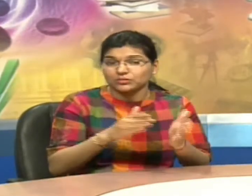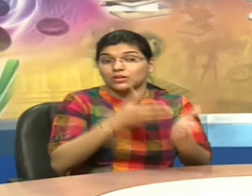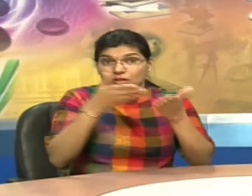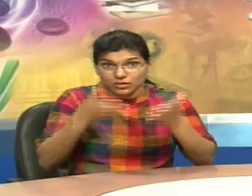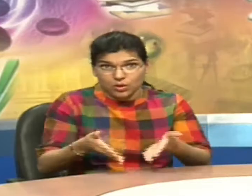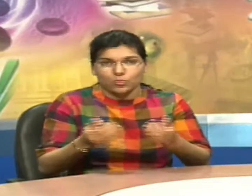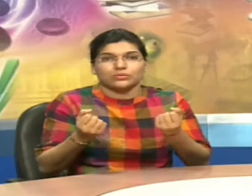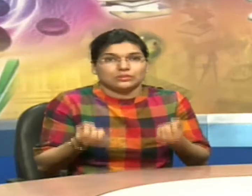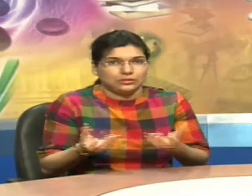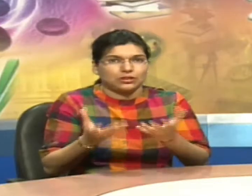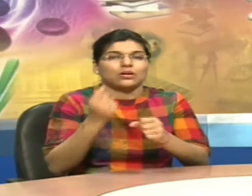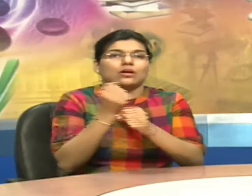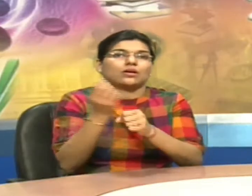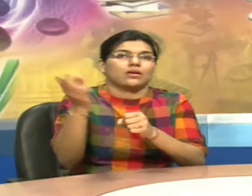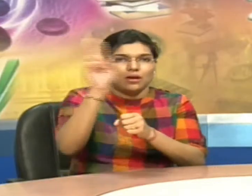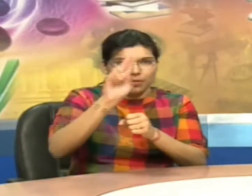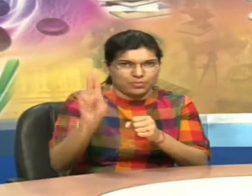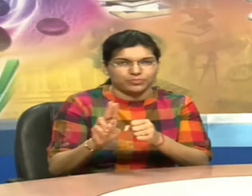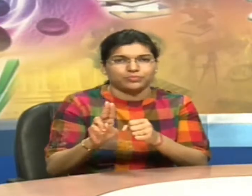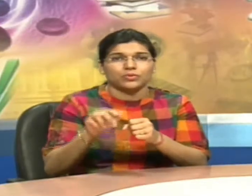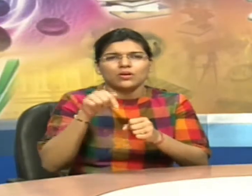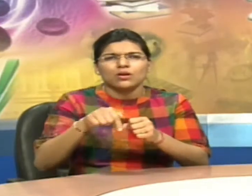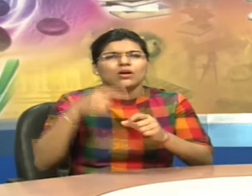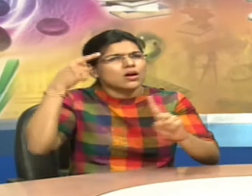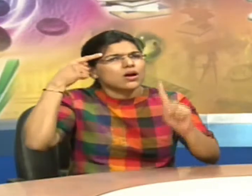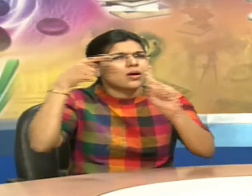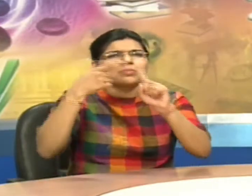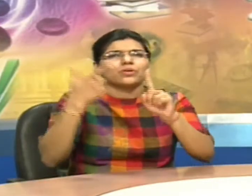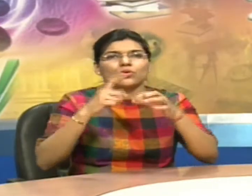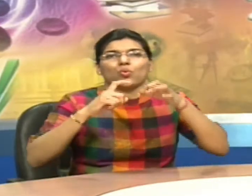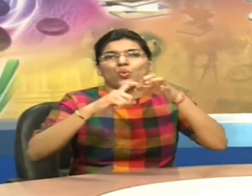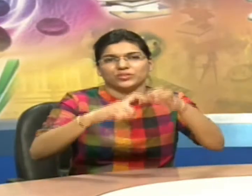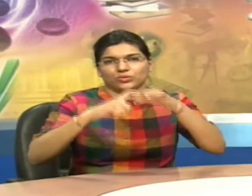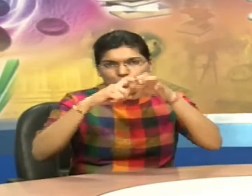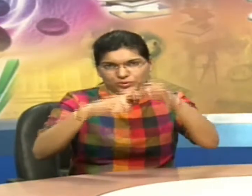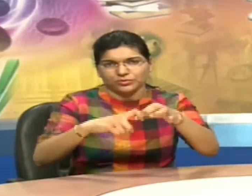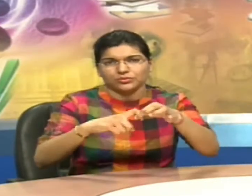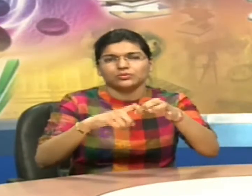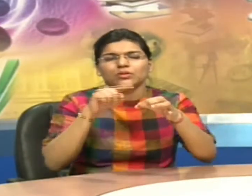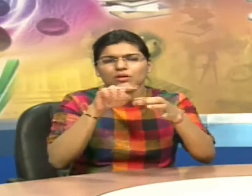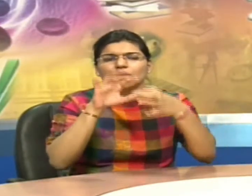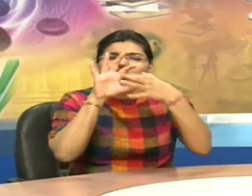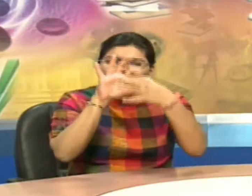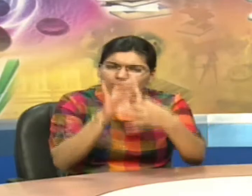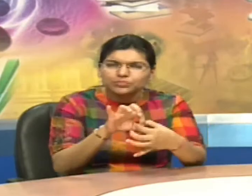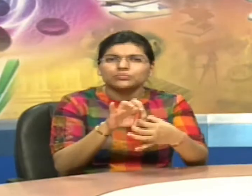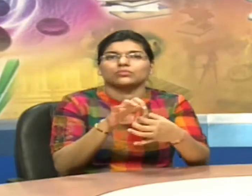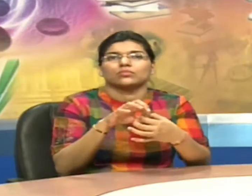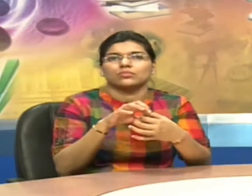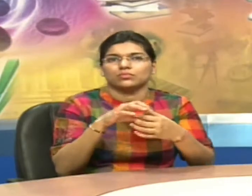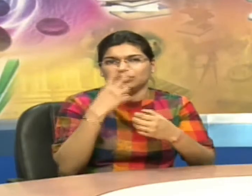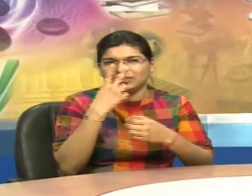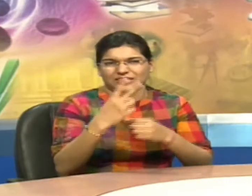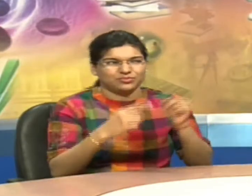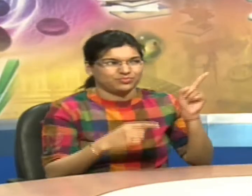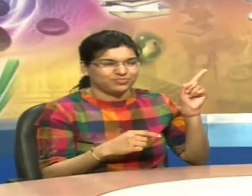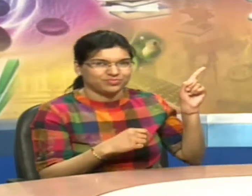Now the words are finished, we have started grammar, which aims to question